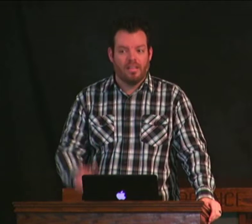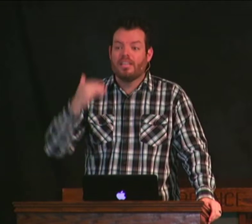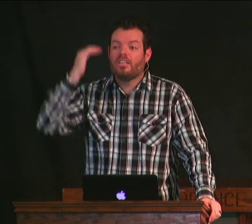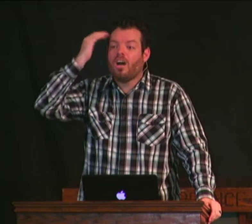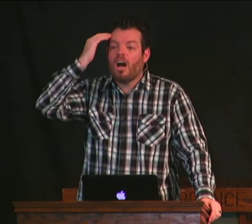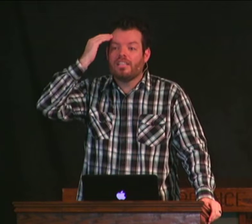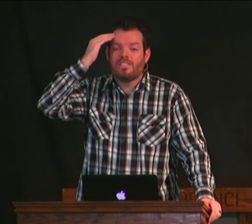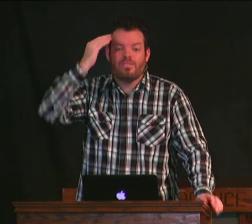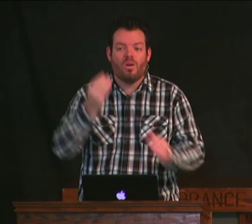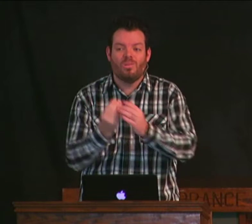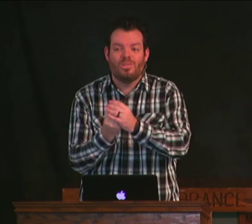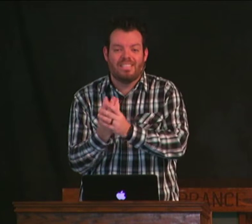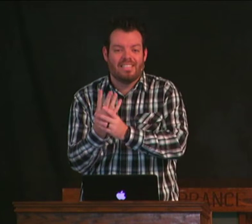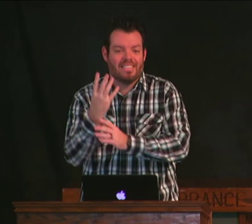Then our knowledge grows.